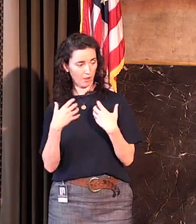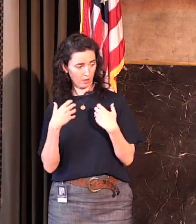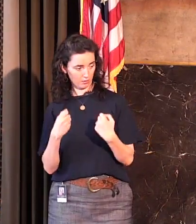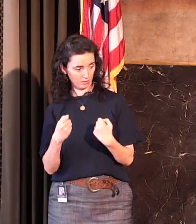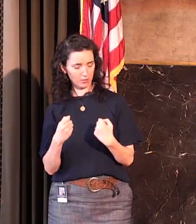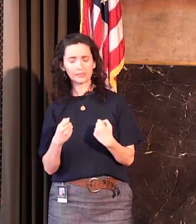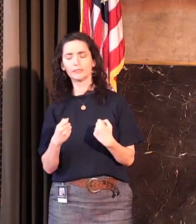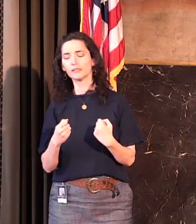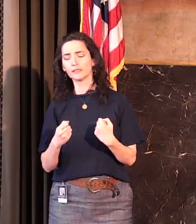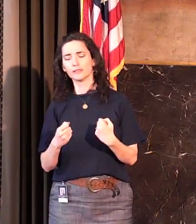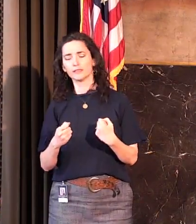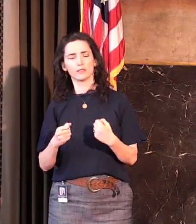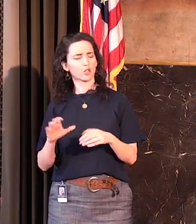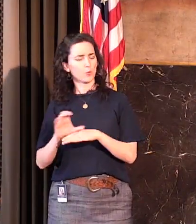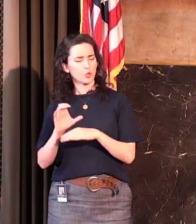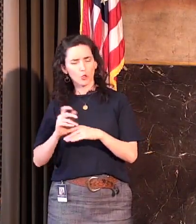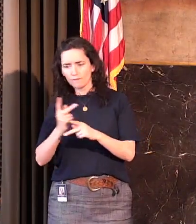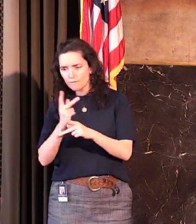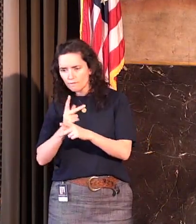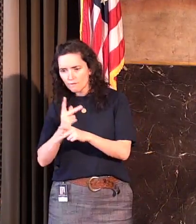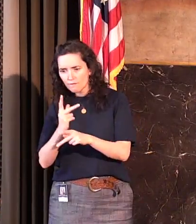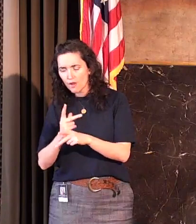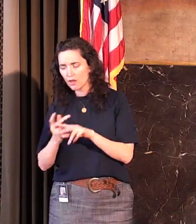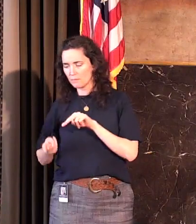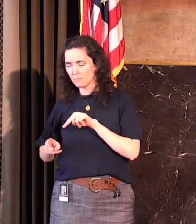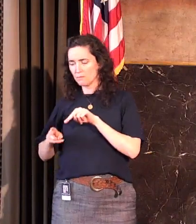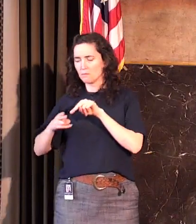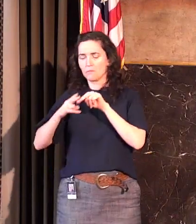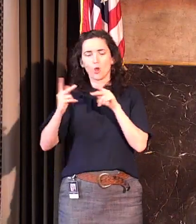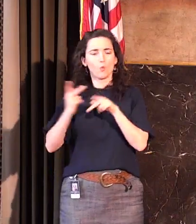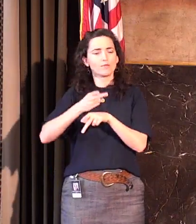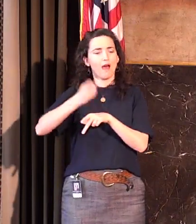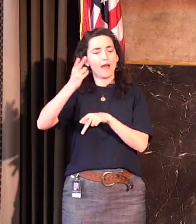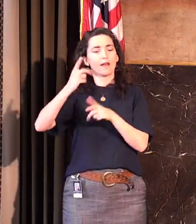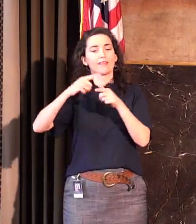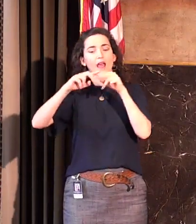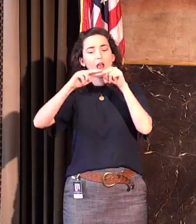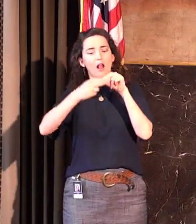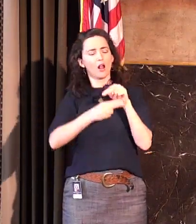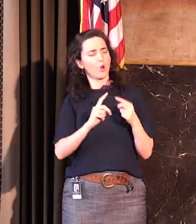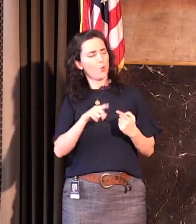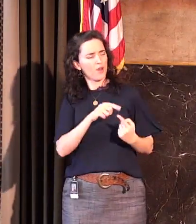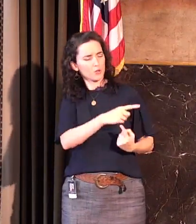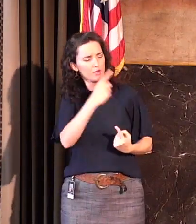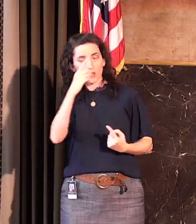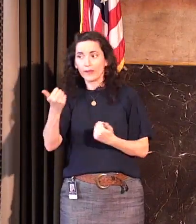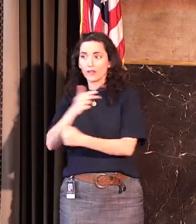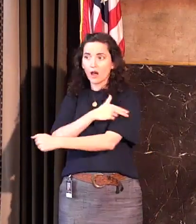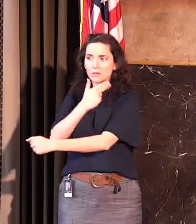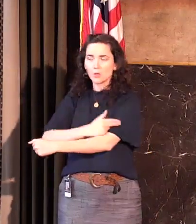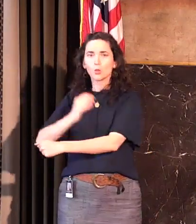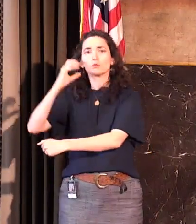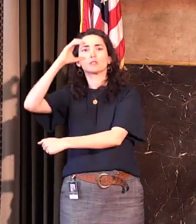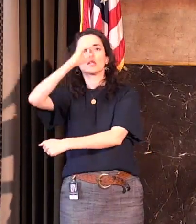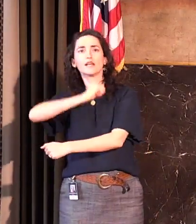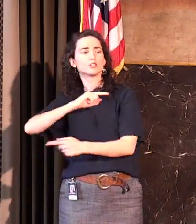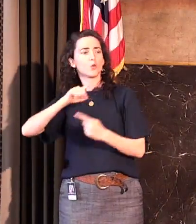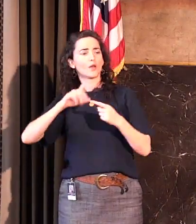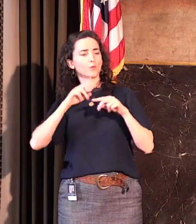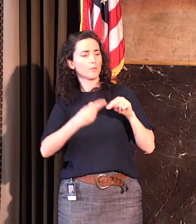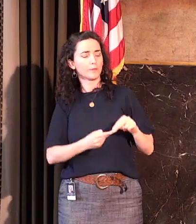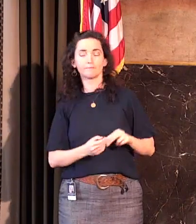about when they think the peak might occur? Nothing that I would put much stock in, to be honest with you. And we saw the same thing with